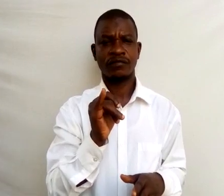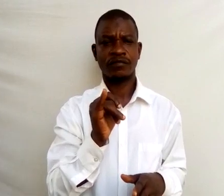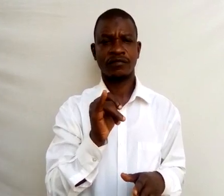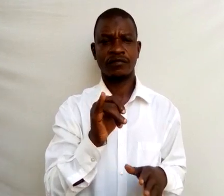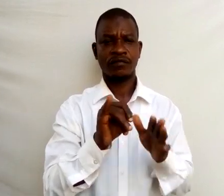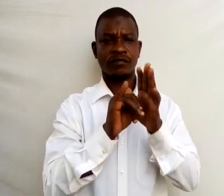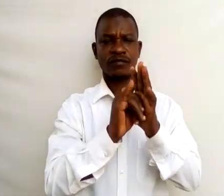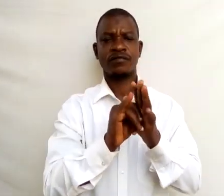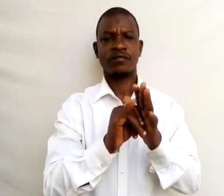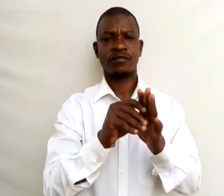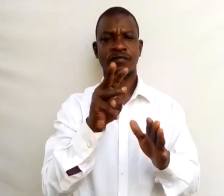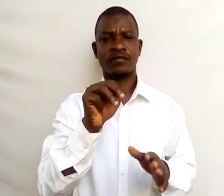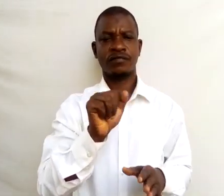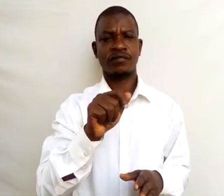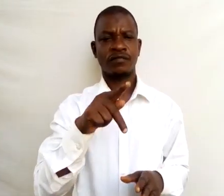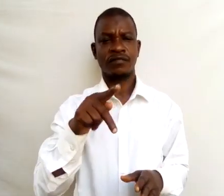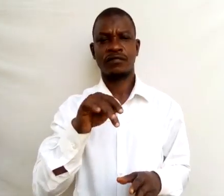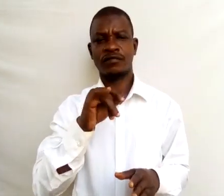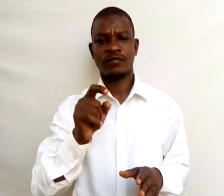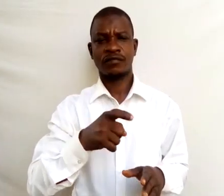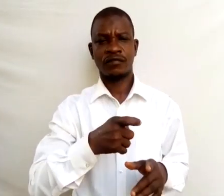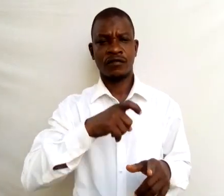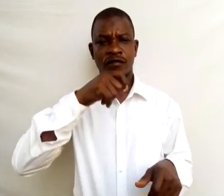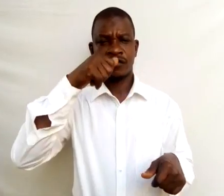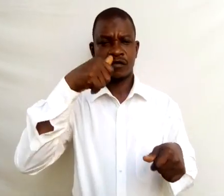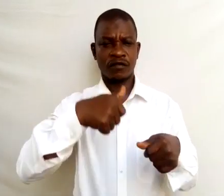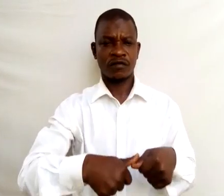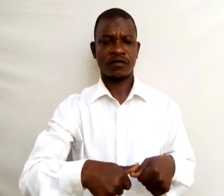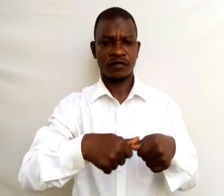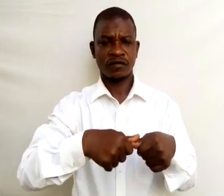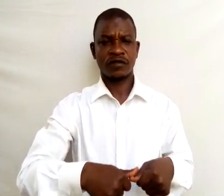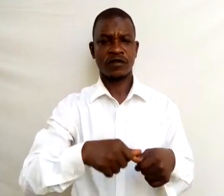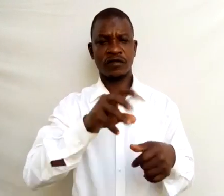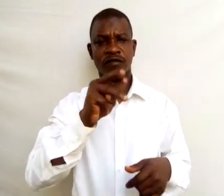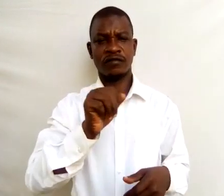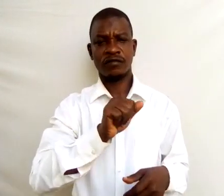identity mapping. Constant mapping. Number 4, constant mapping.